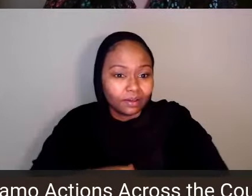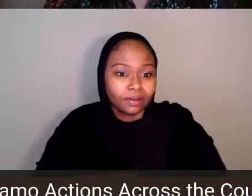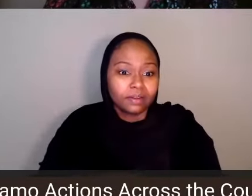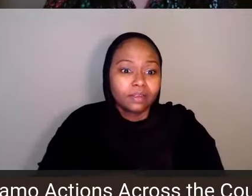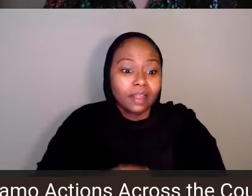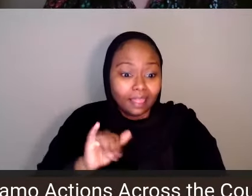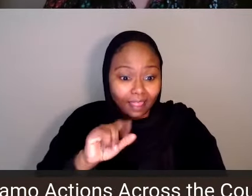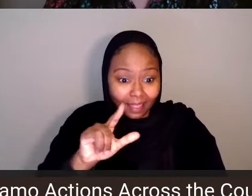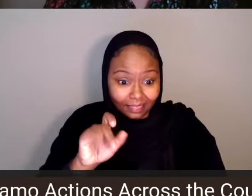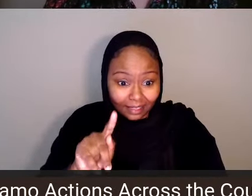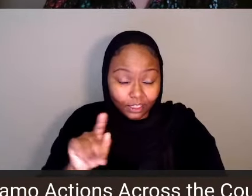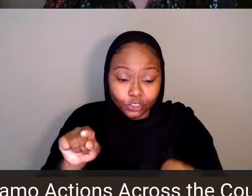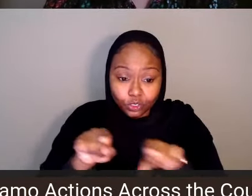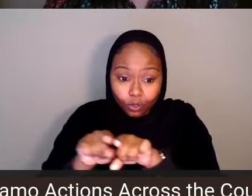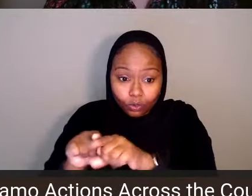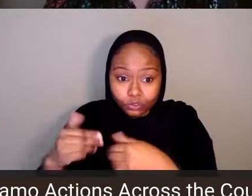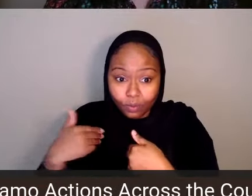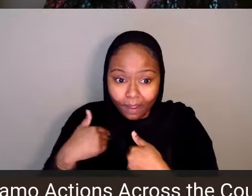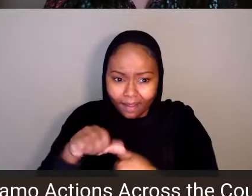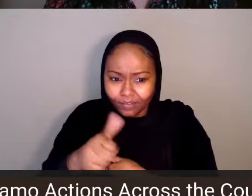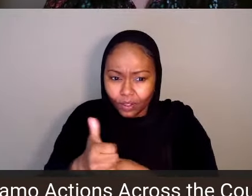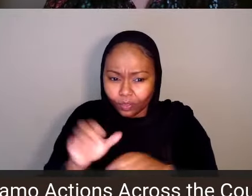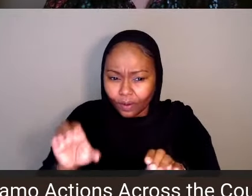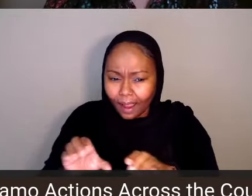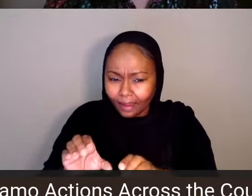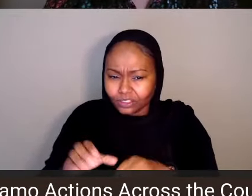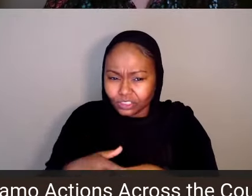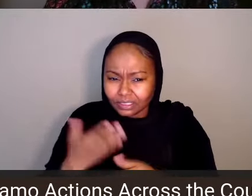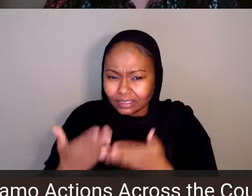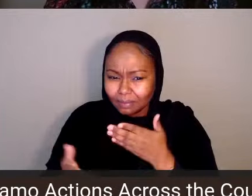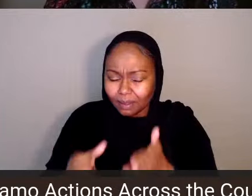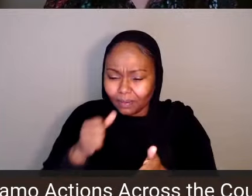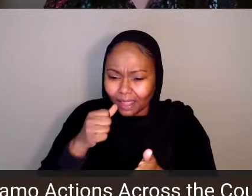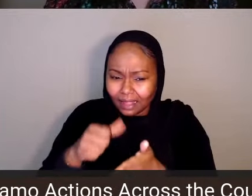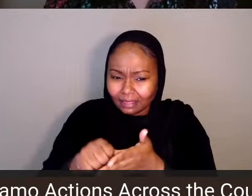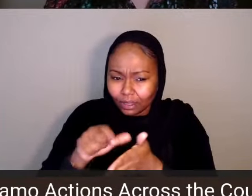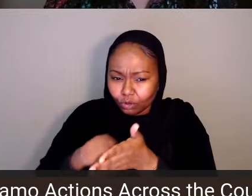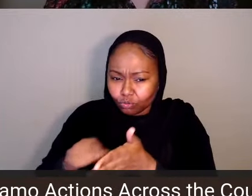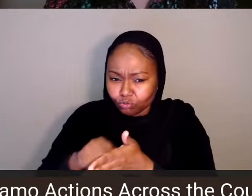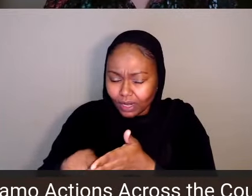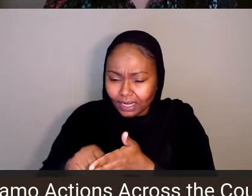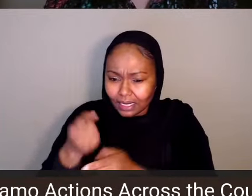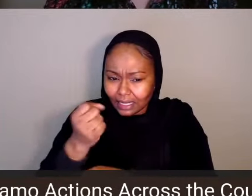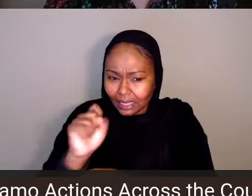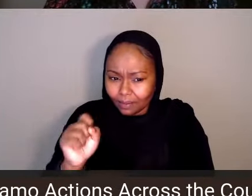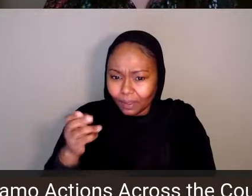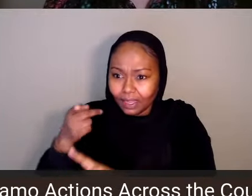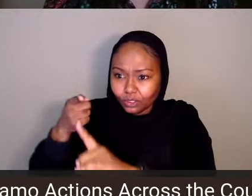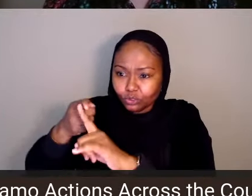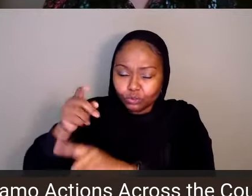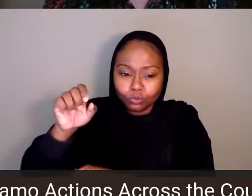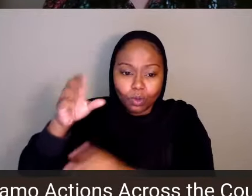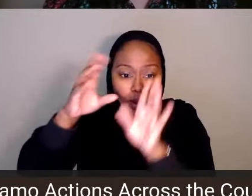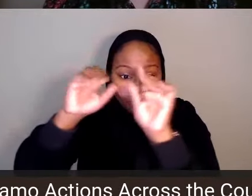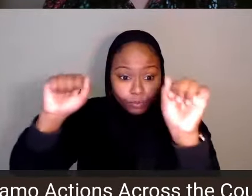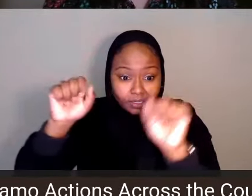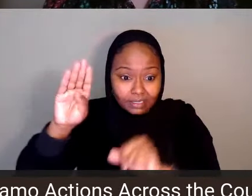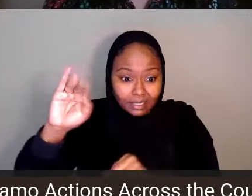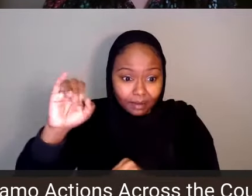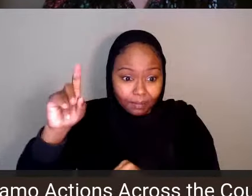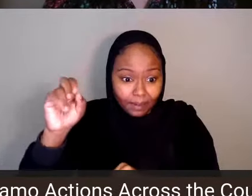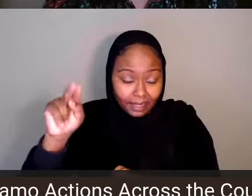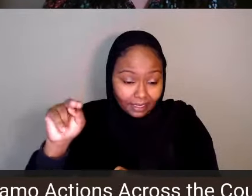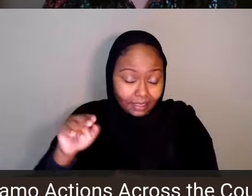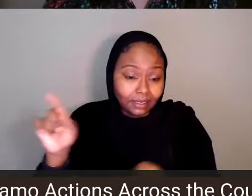That link should also have some other actions. I think maybe a letter writing campaign to President Biden as well. We also